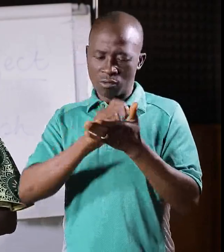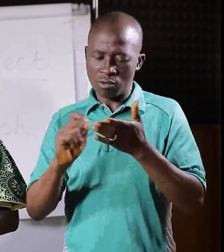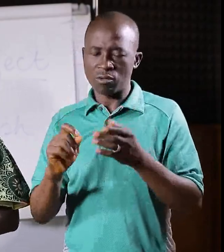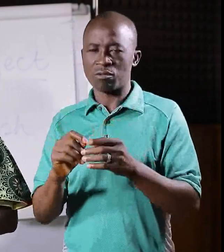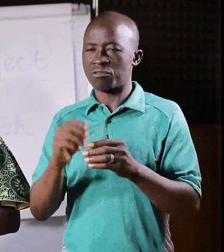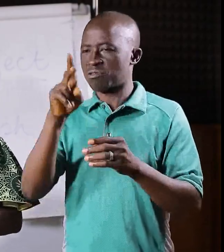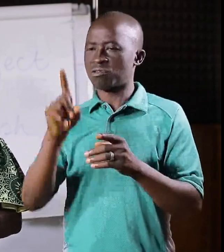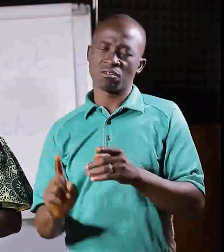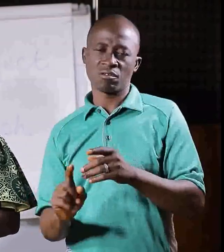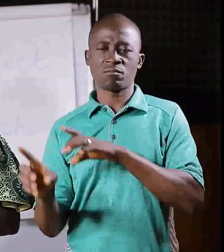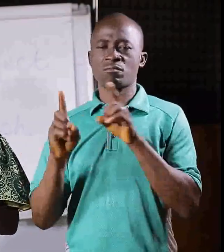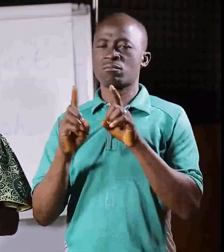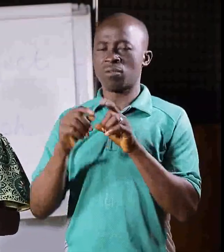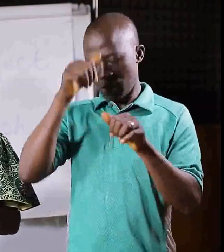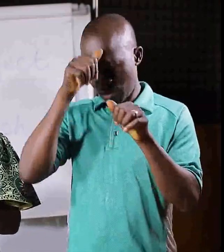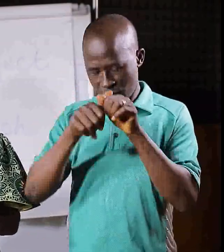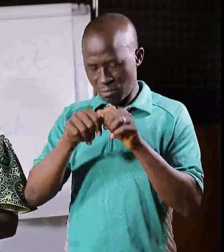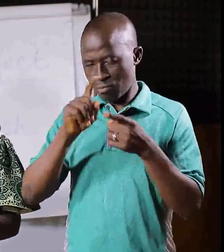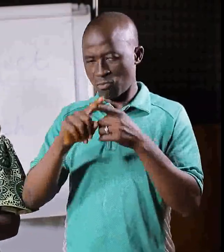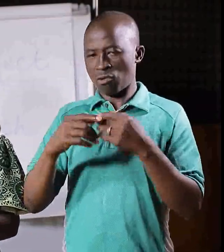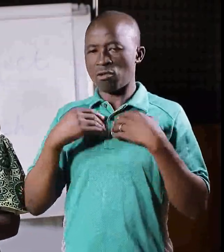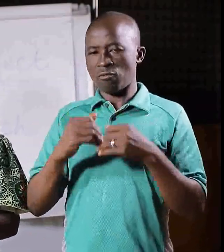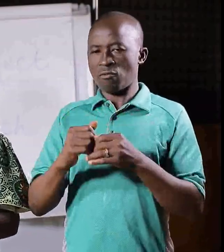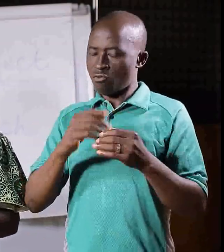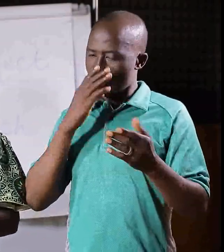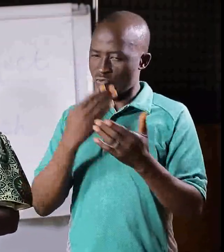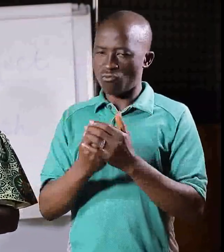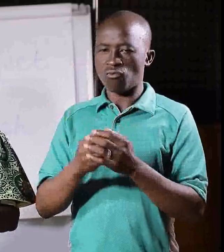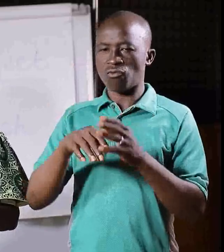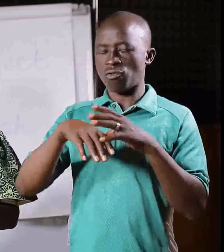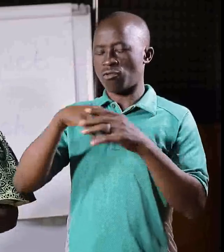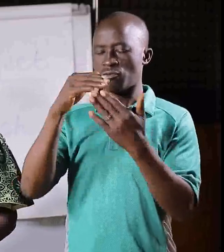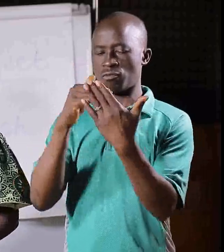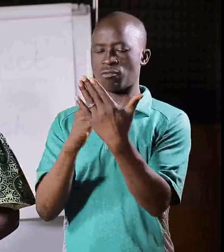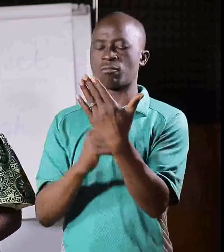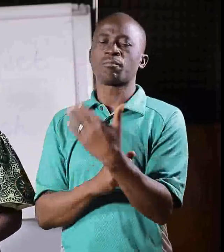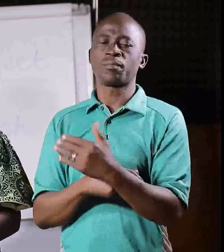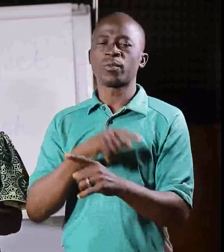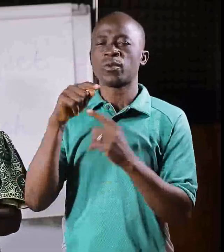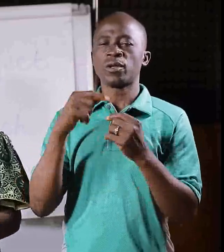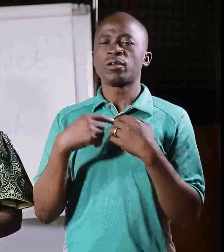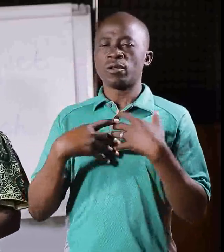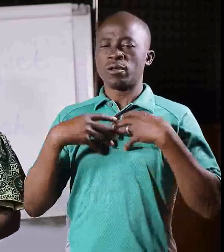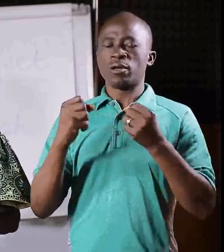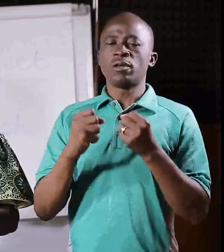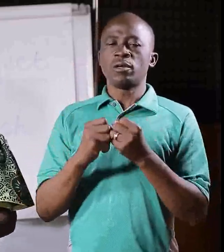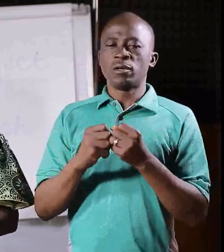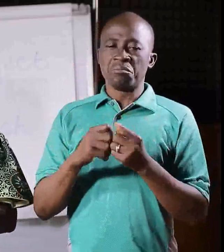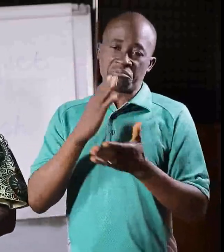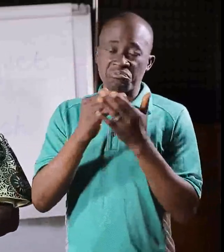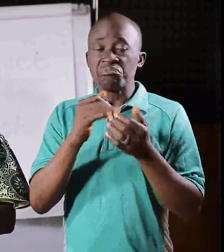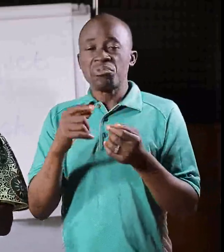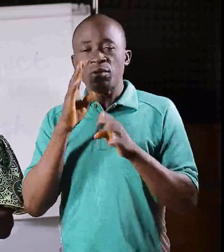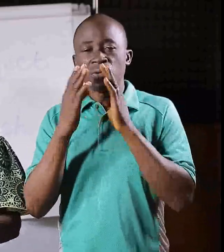is half done. So remember to always have a healthy outline. when I say healthy here, some of you will think I'm talking of